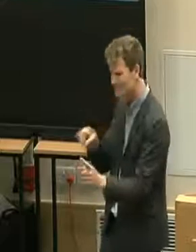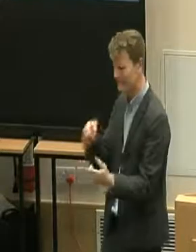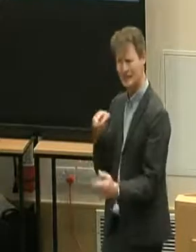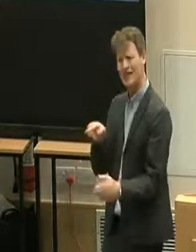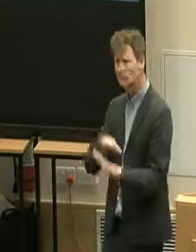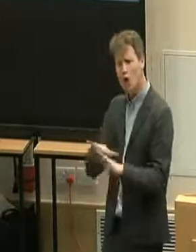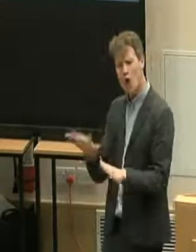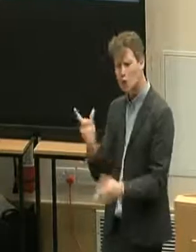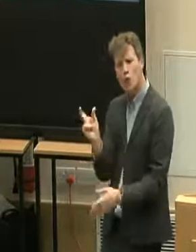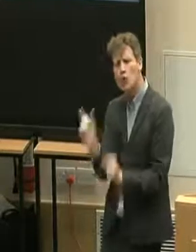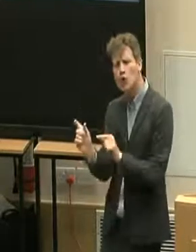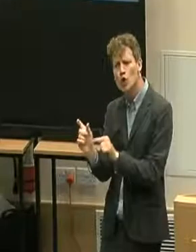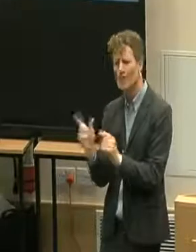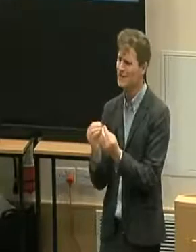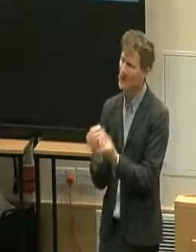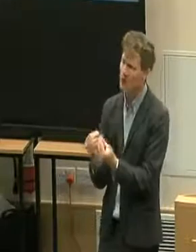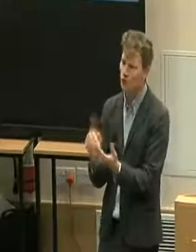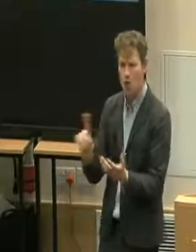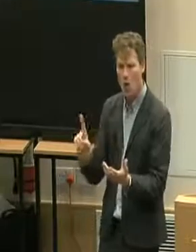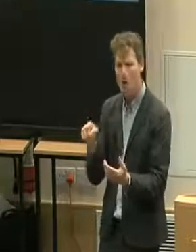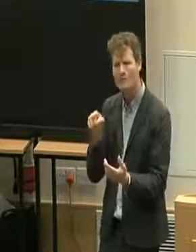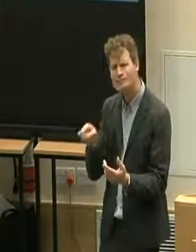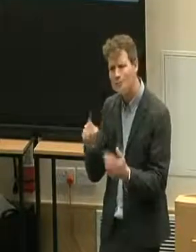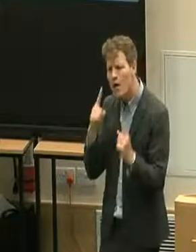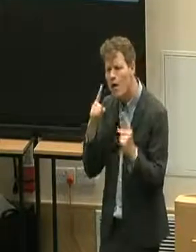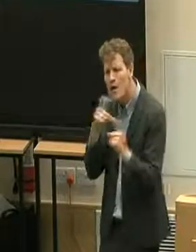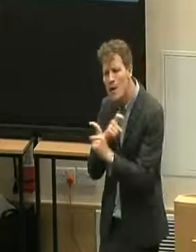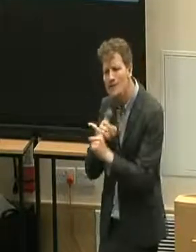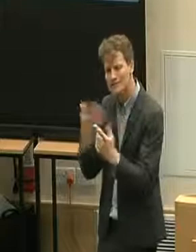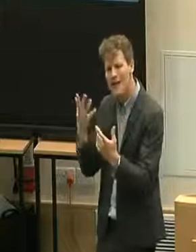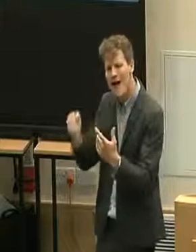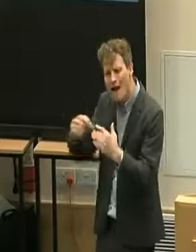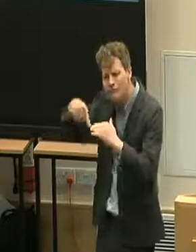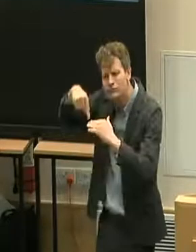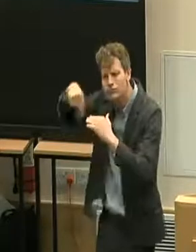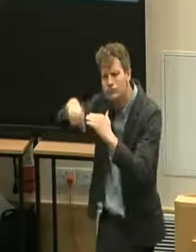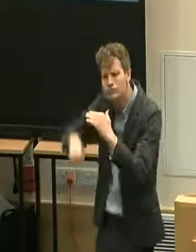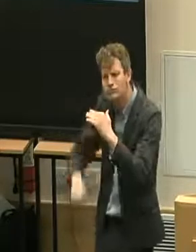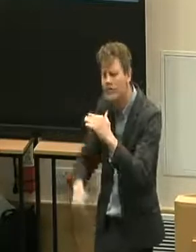with nothing in it, it's a complex word that can actually mean something.